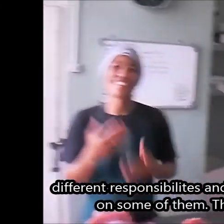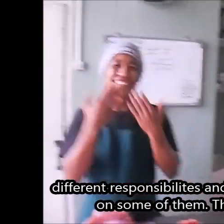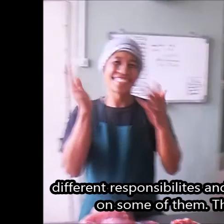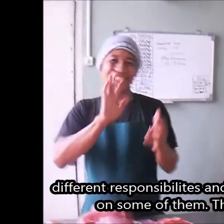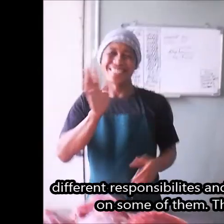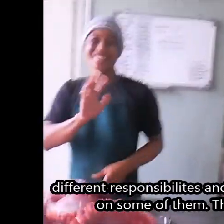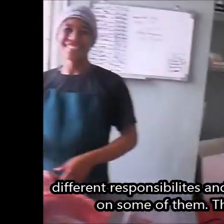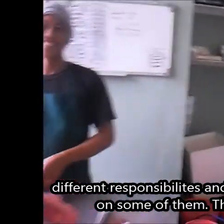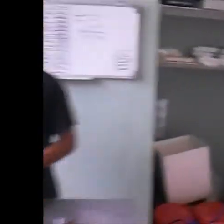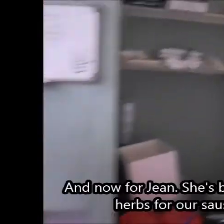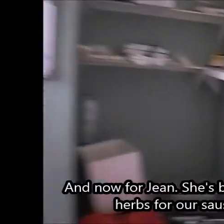Okay, and now for Jean.